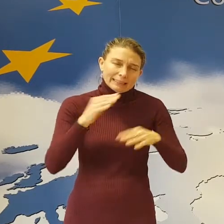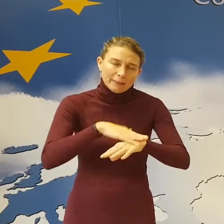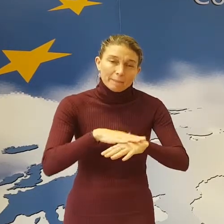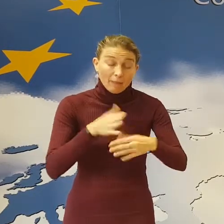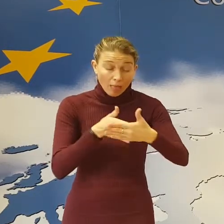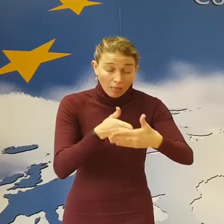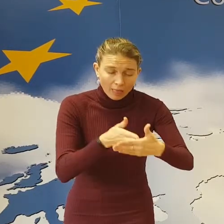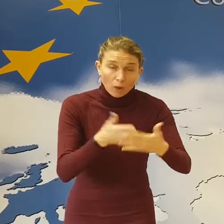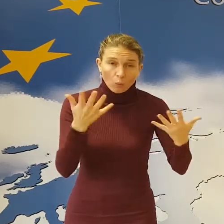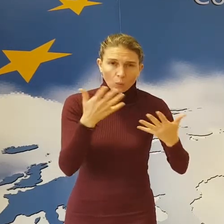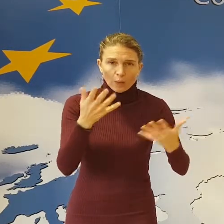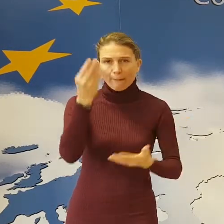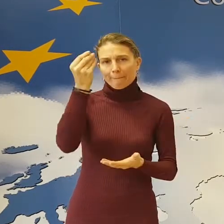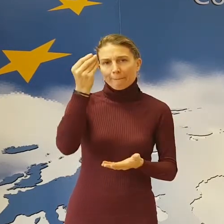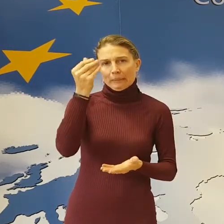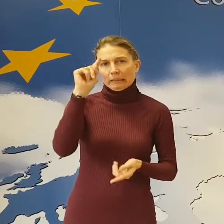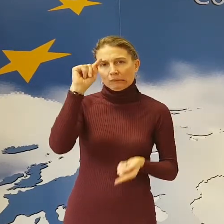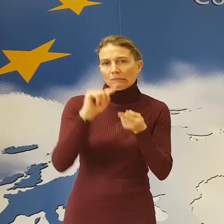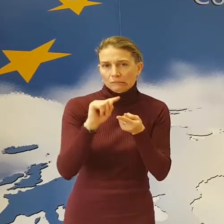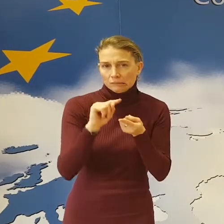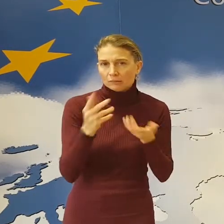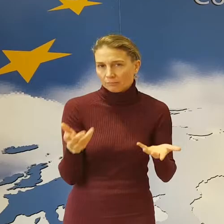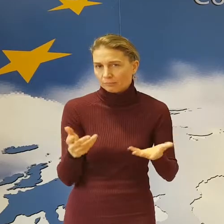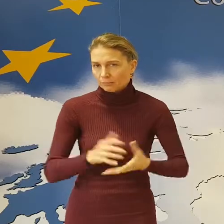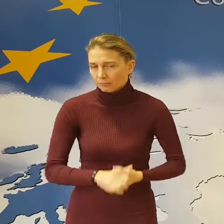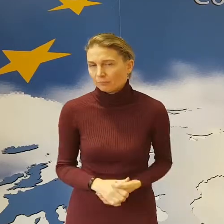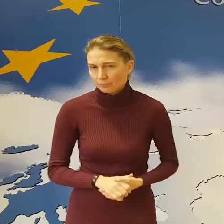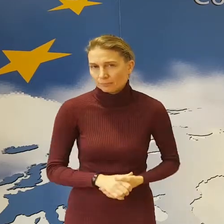based. Yeah.